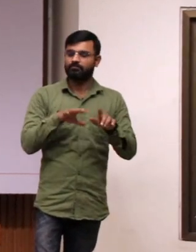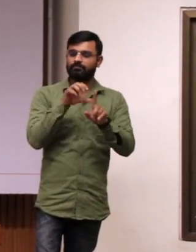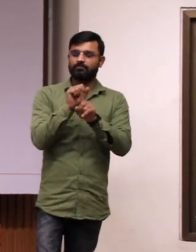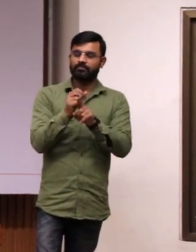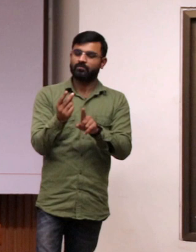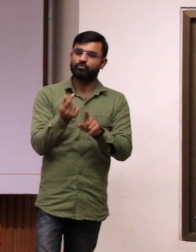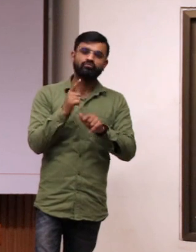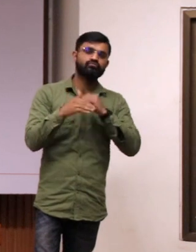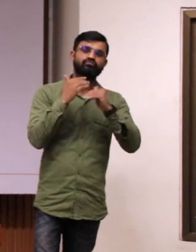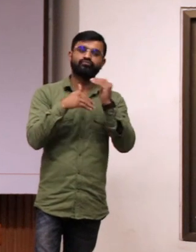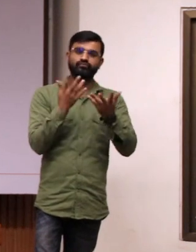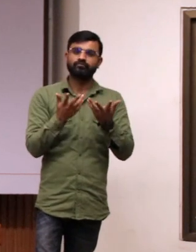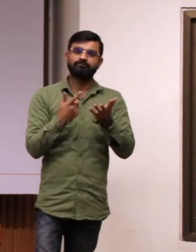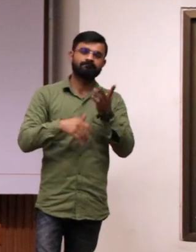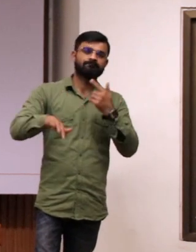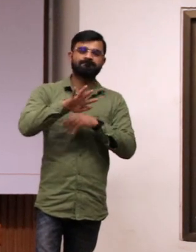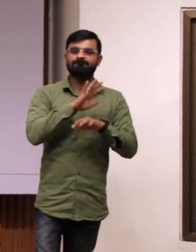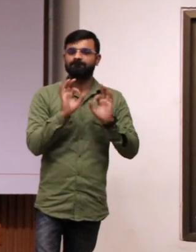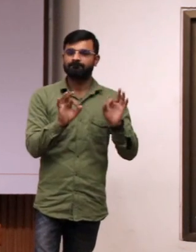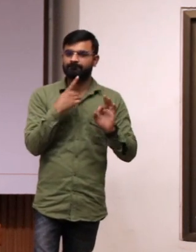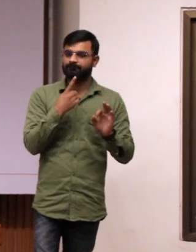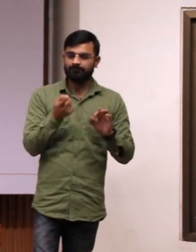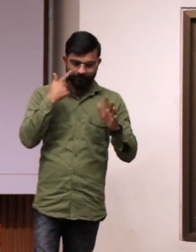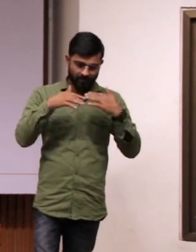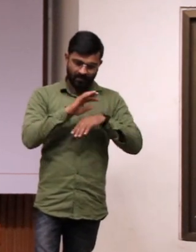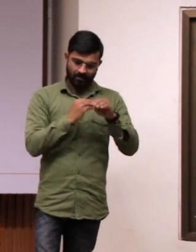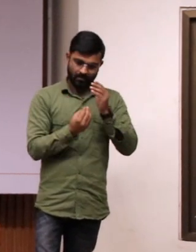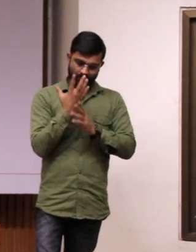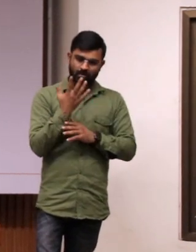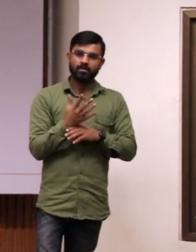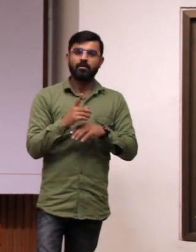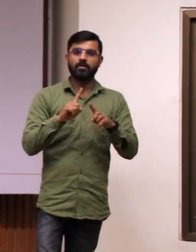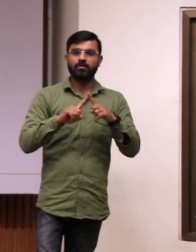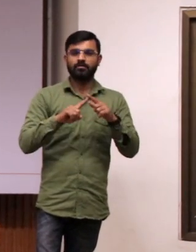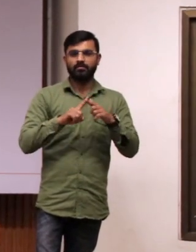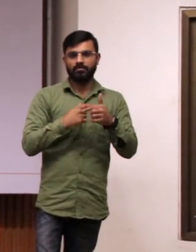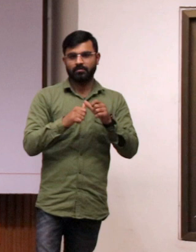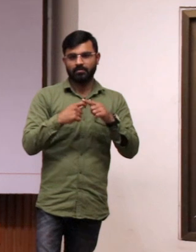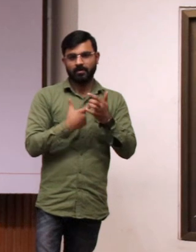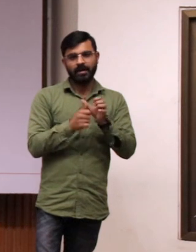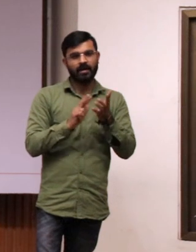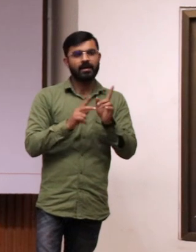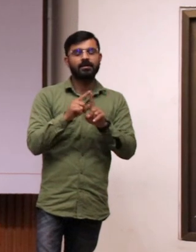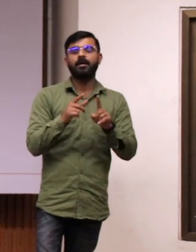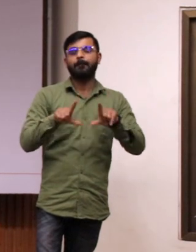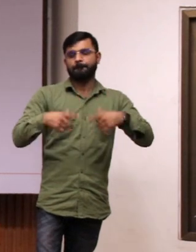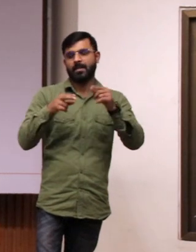very fast, and irrespective whether you plant gulmohar, jacaranda, or whatnot, you